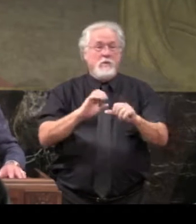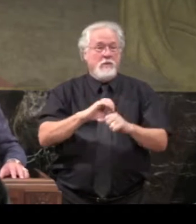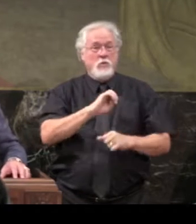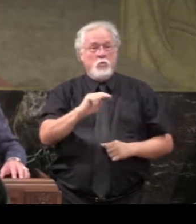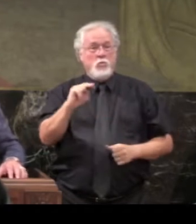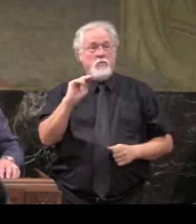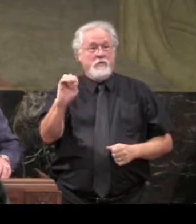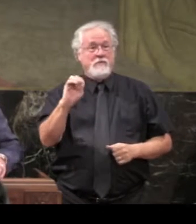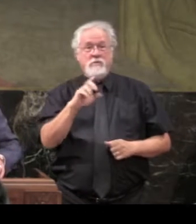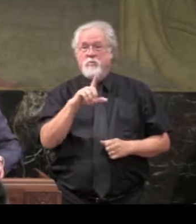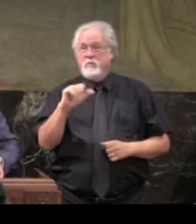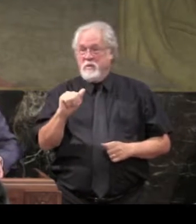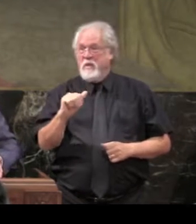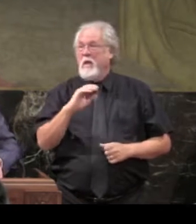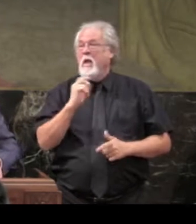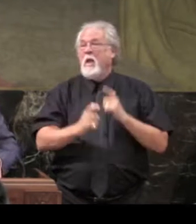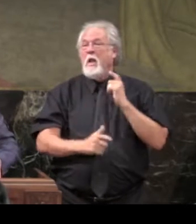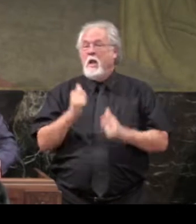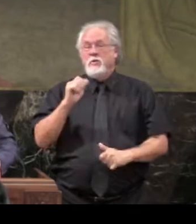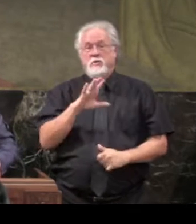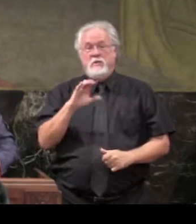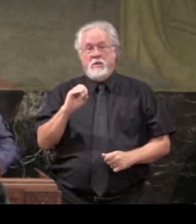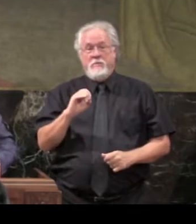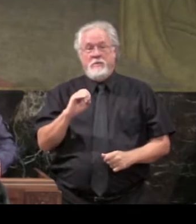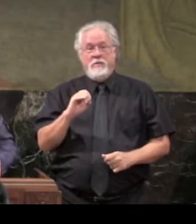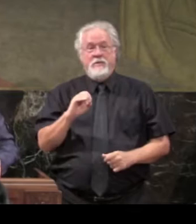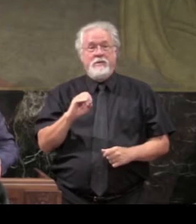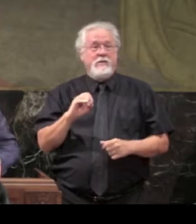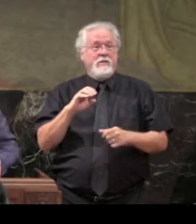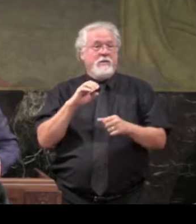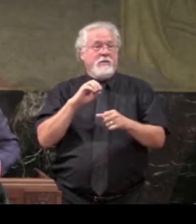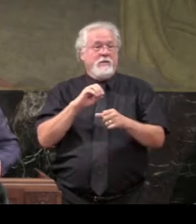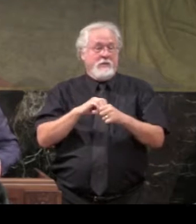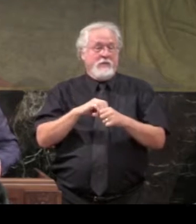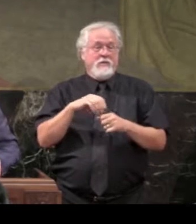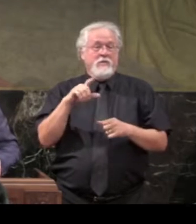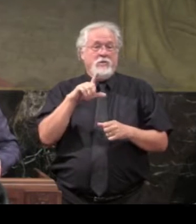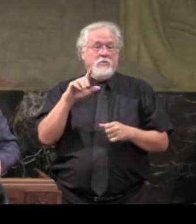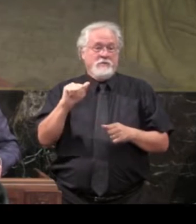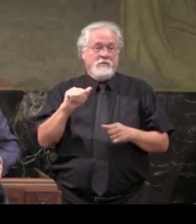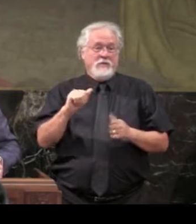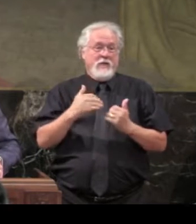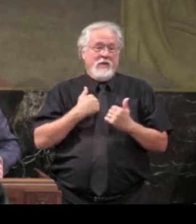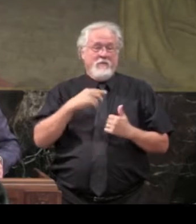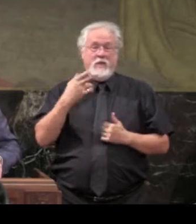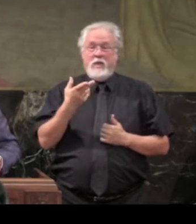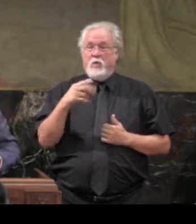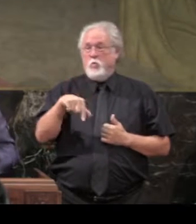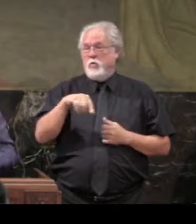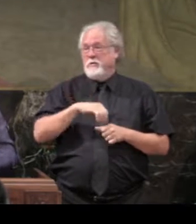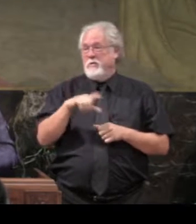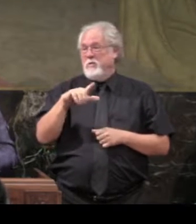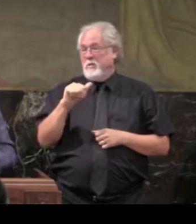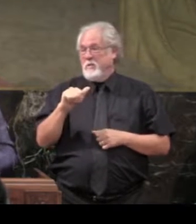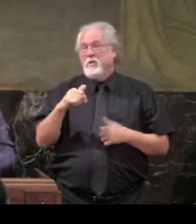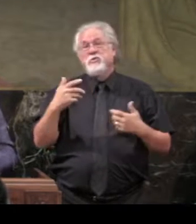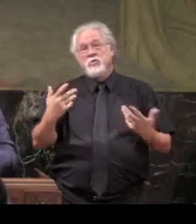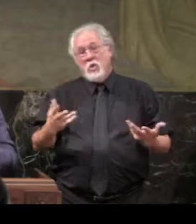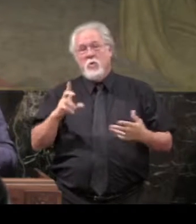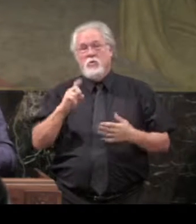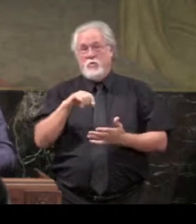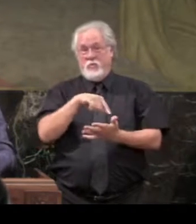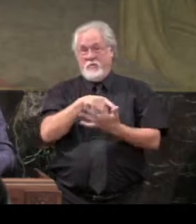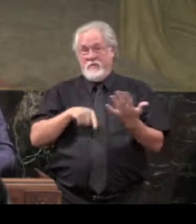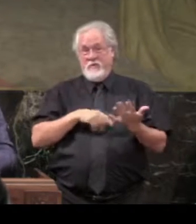Louisiana, and it is the largest company headquartered in the state of Louisiana. So being able to do these